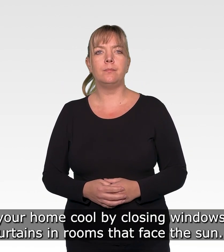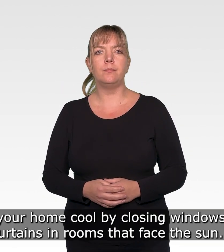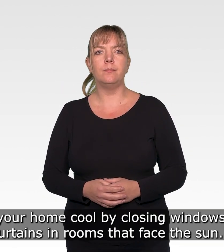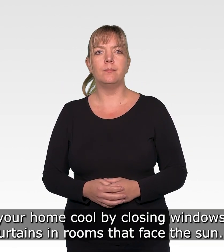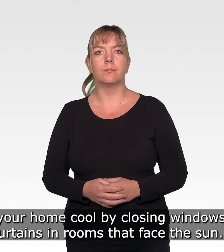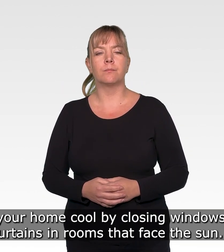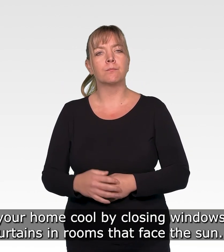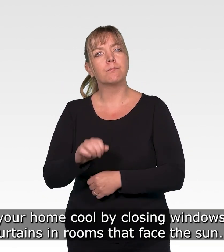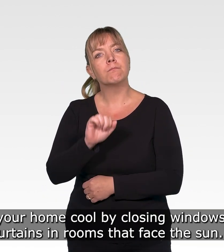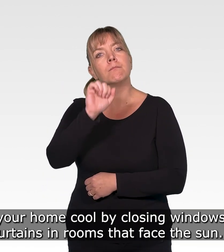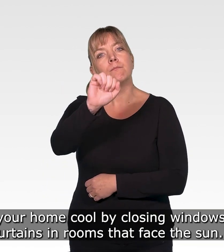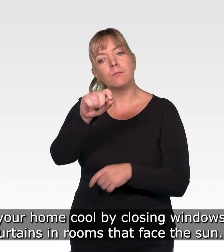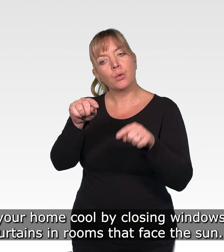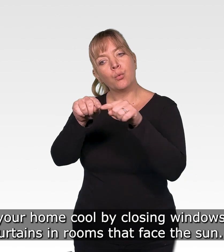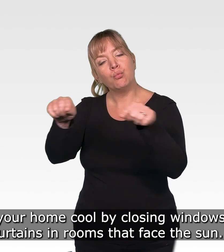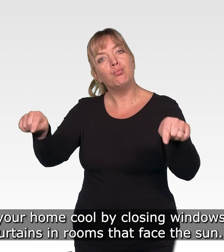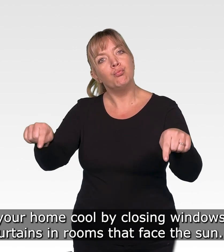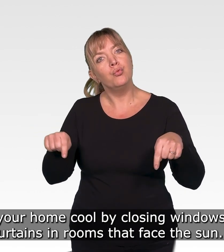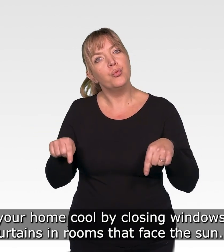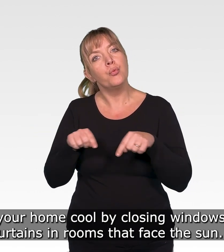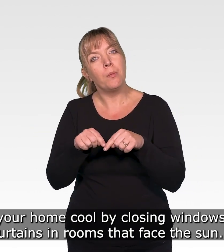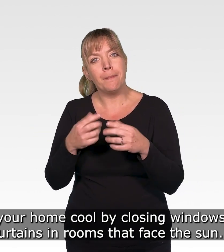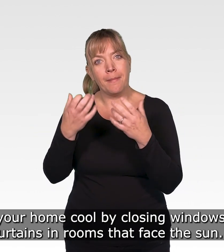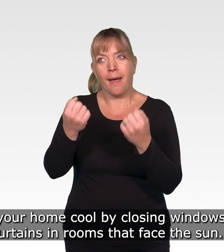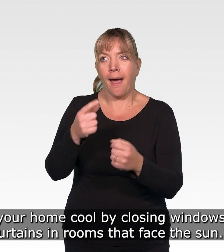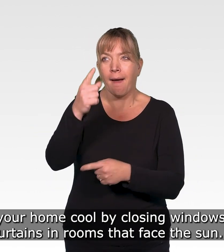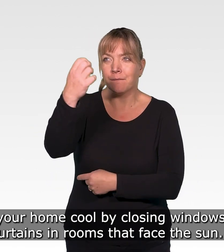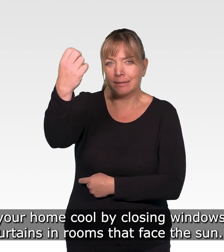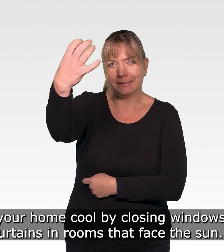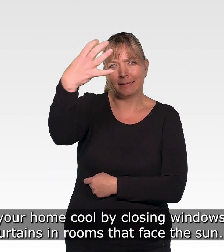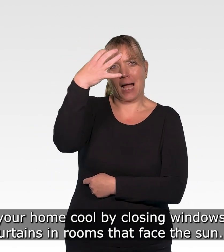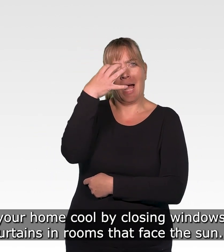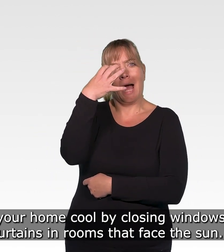Keep your home cool by closing windows and curtains in rooms that face the sun.